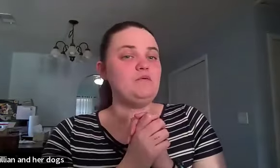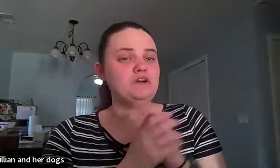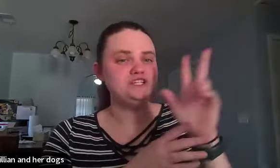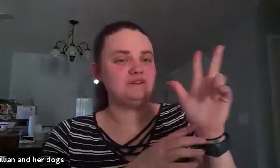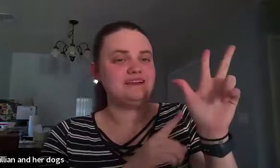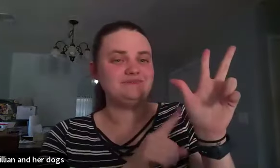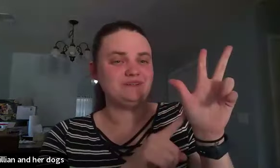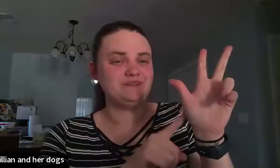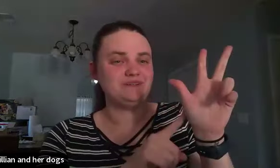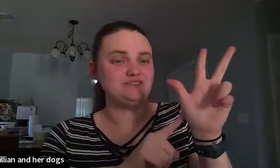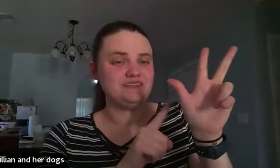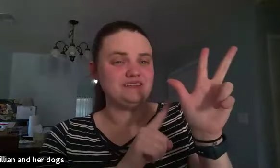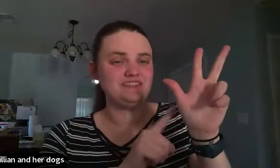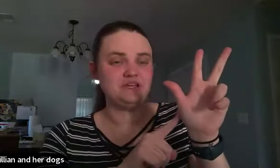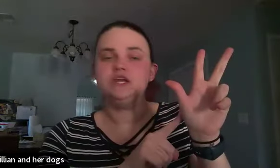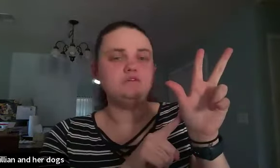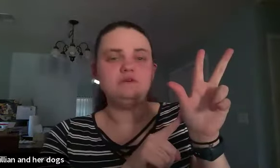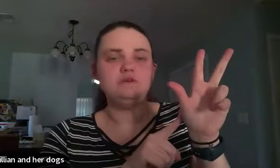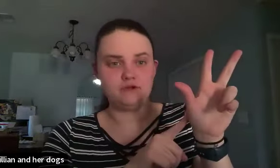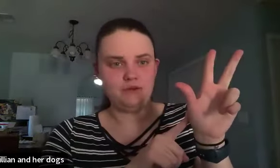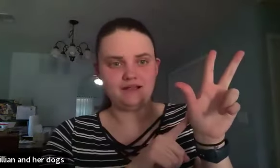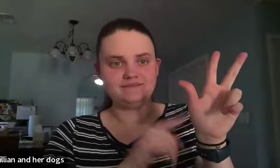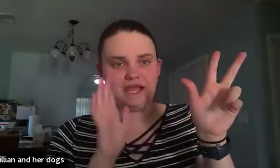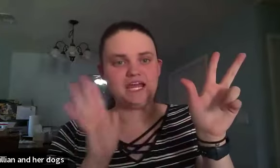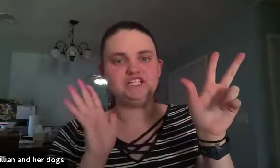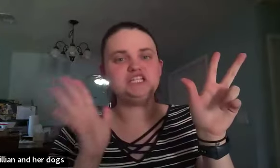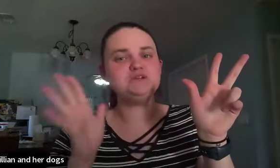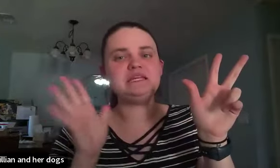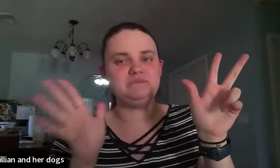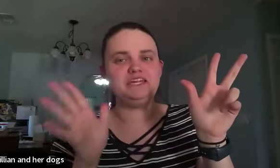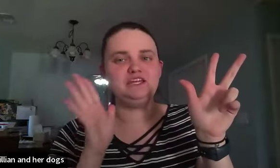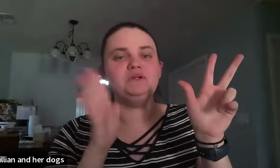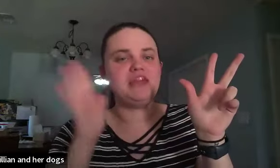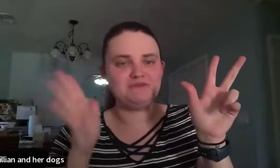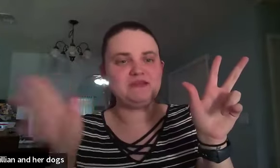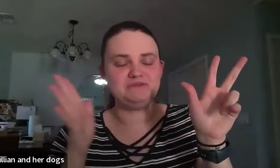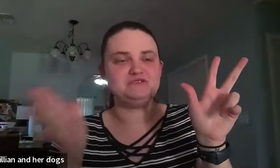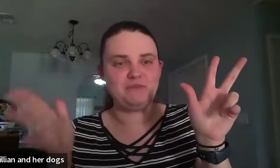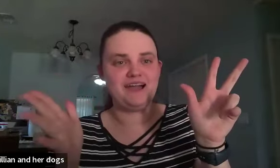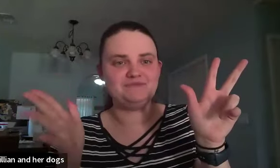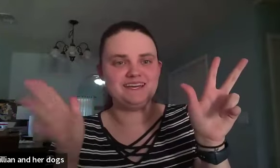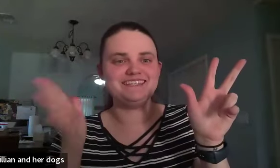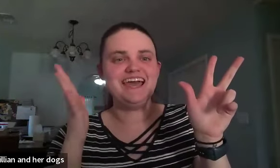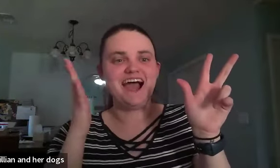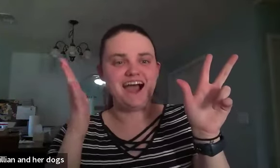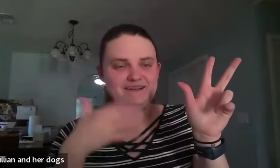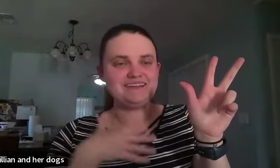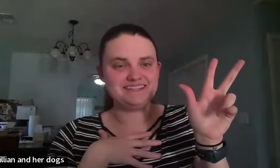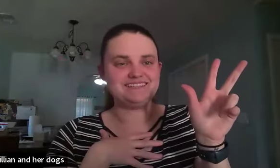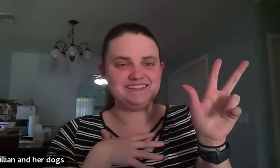And once you really master this is three, you can never go back. Like I genuinely mean you will never be able to go back because I get stuck to